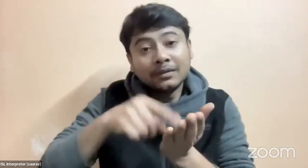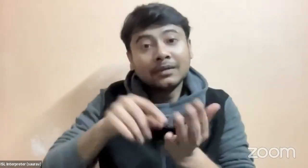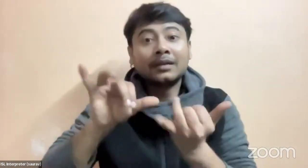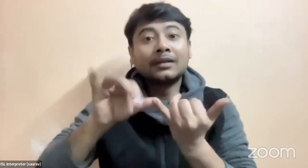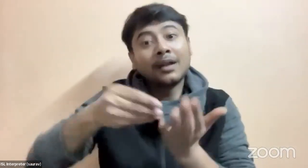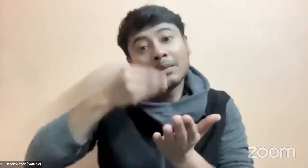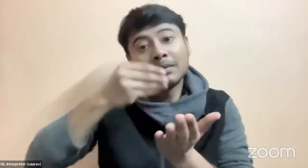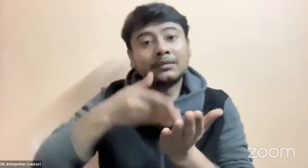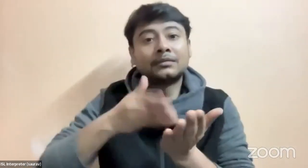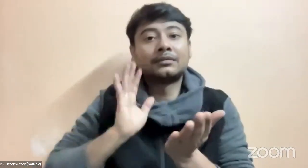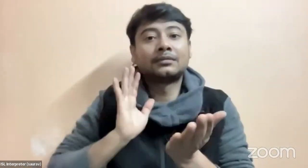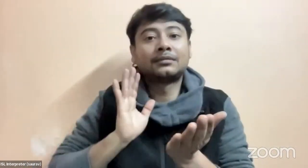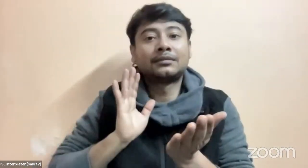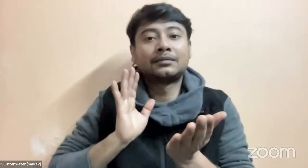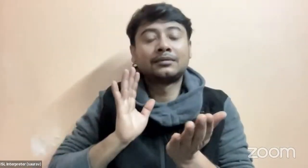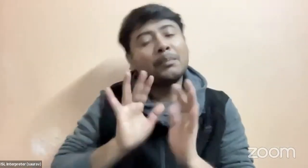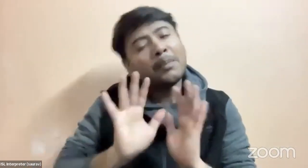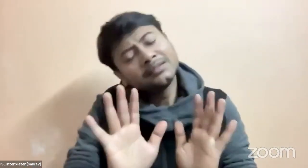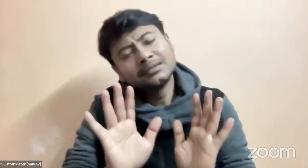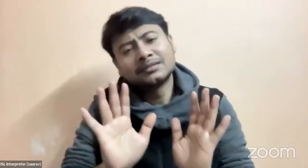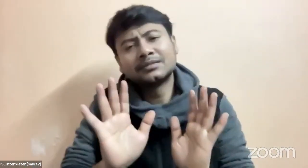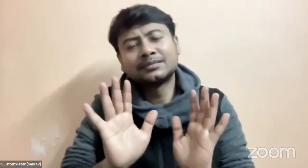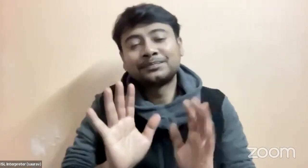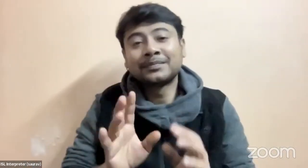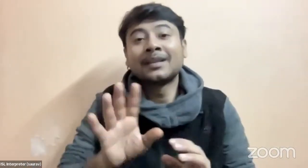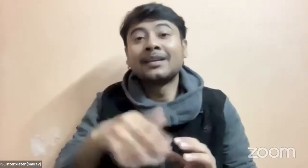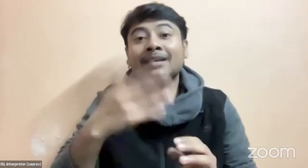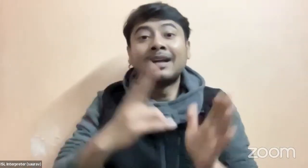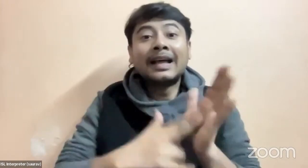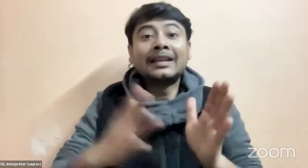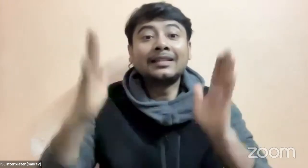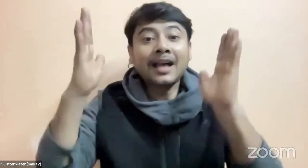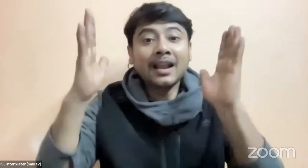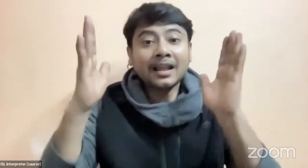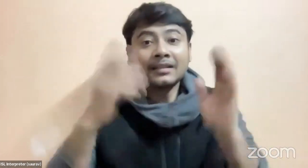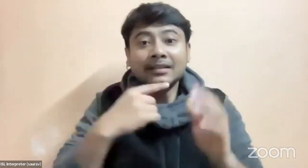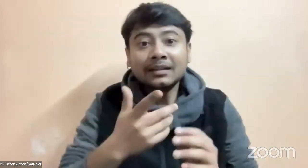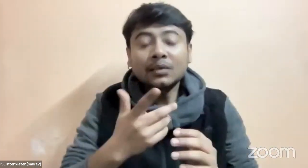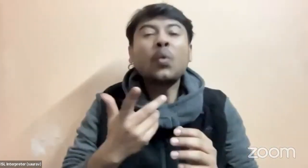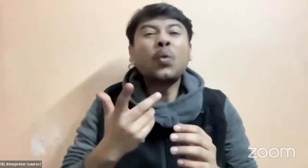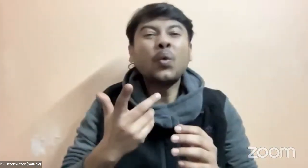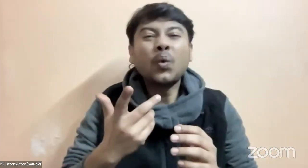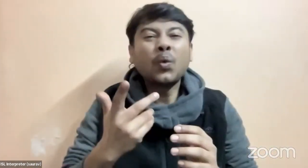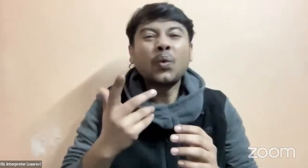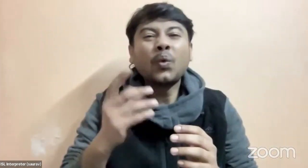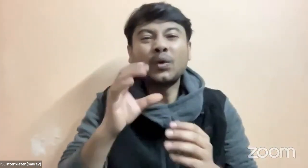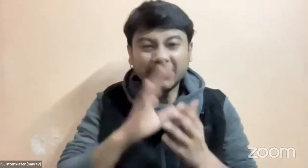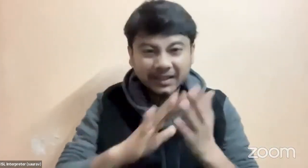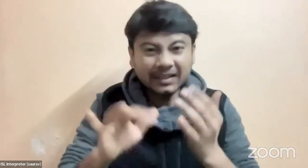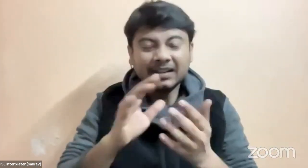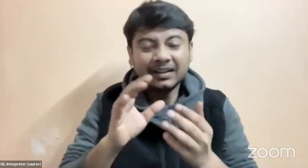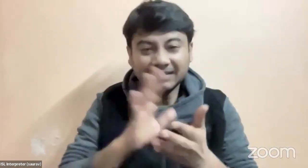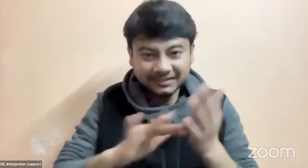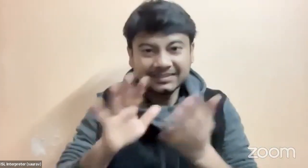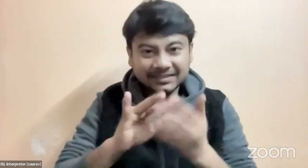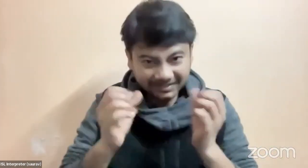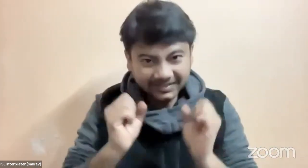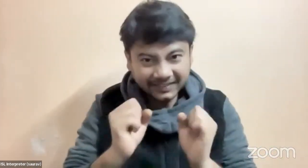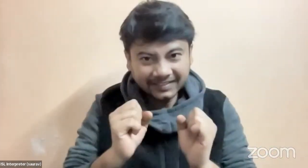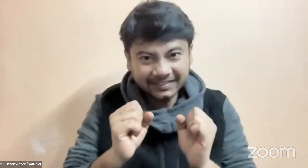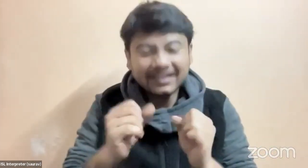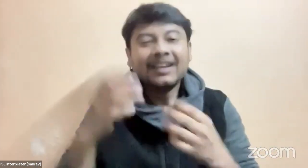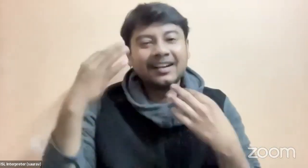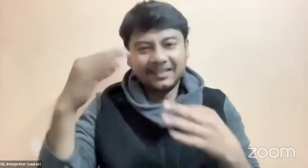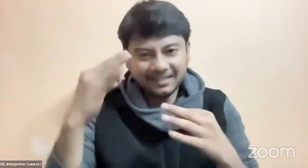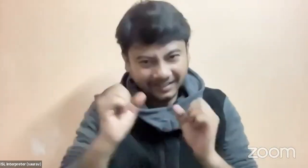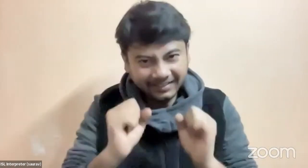Lord Nityananda says, oh, you are not able to do this much also. Don't worry. I will come to your home. So